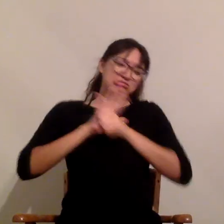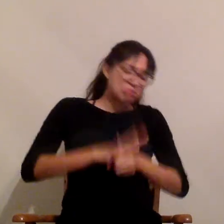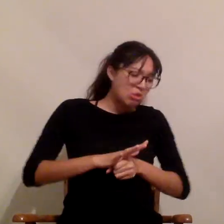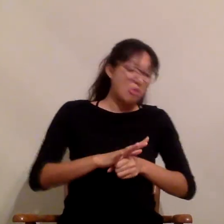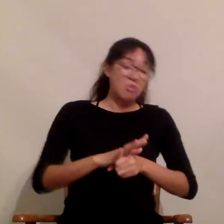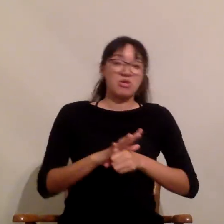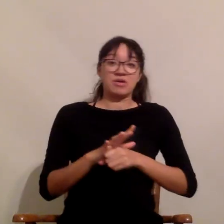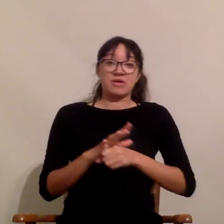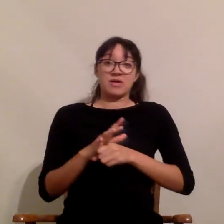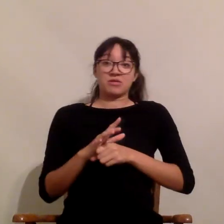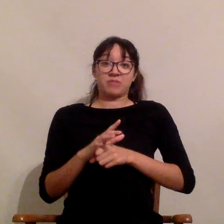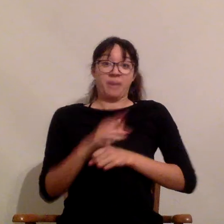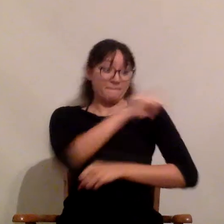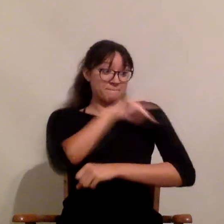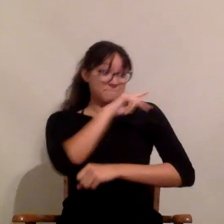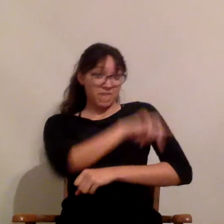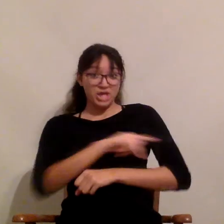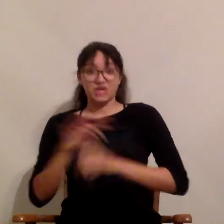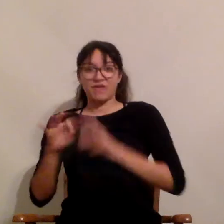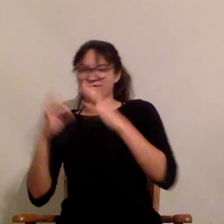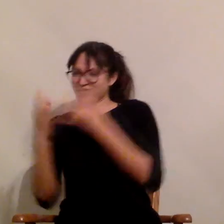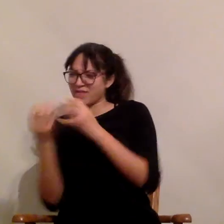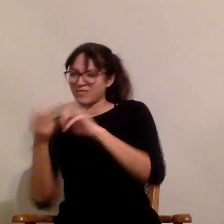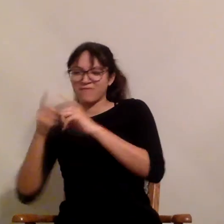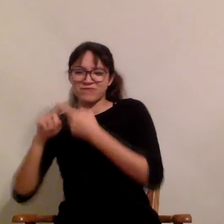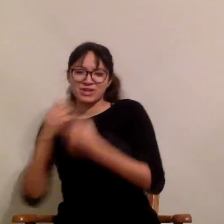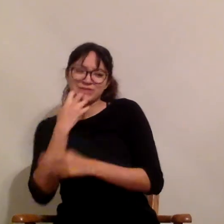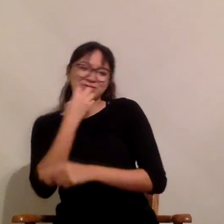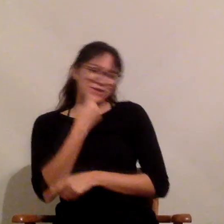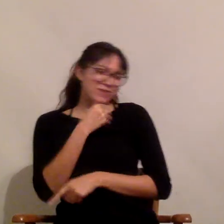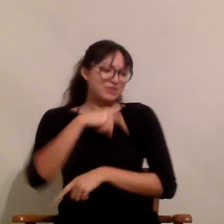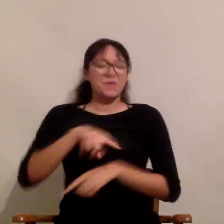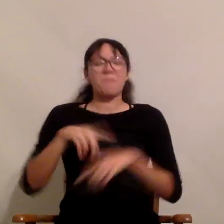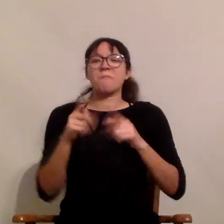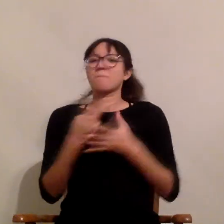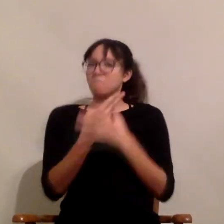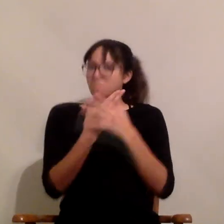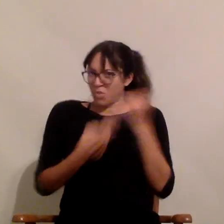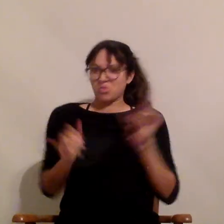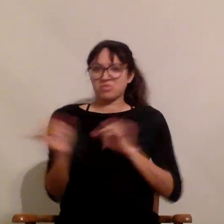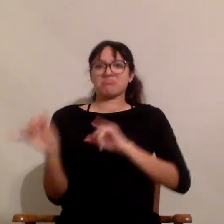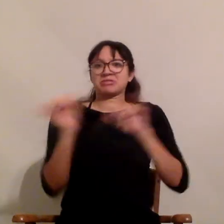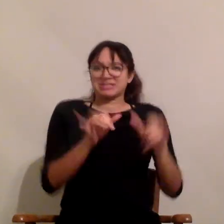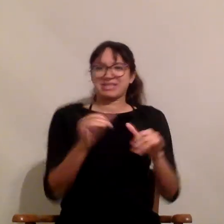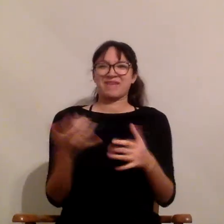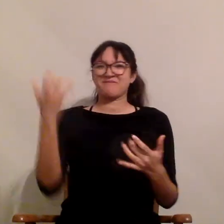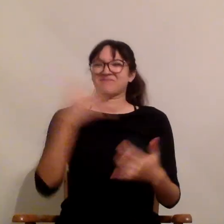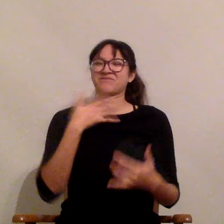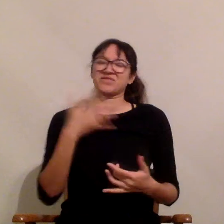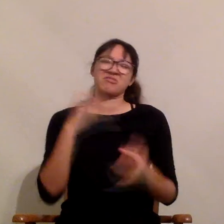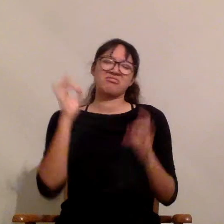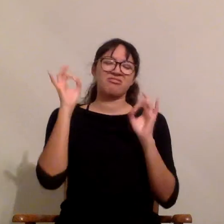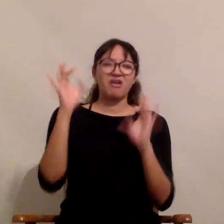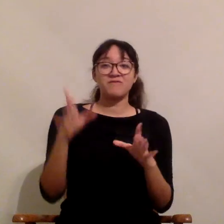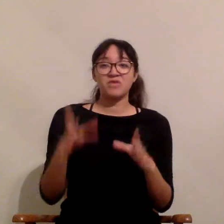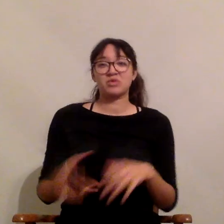the patient's loved ones as well. It is a battle that the human race has been fighting for centuries, and